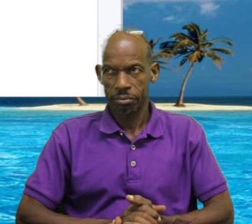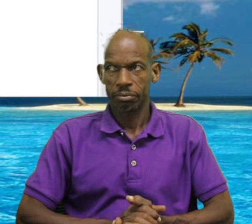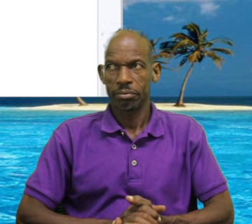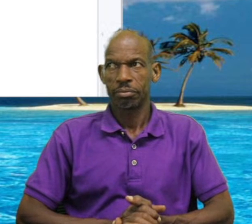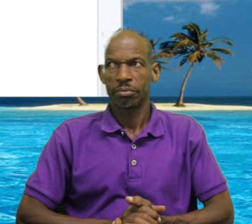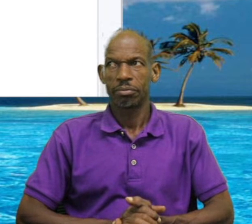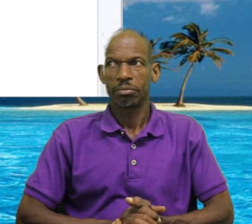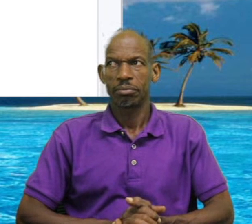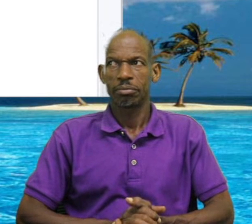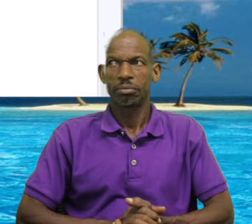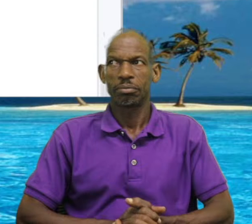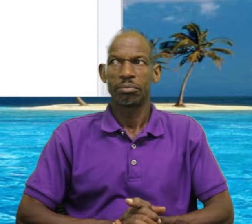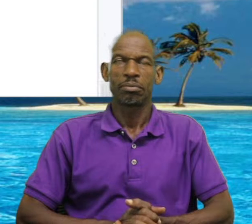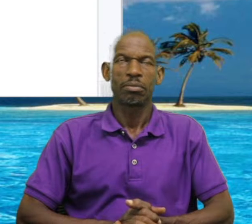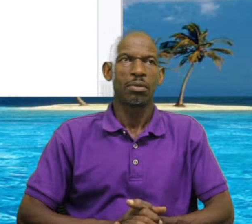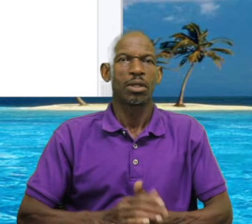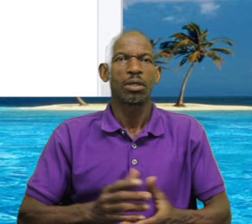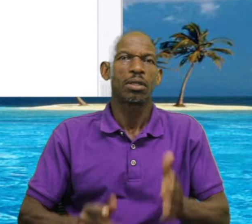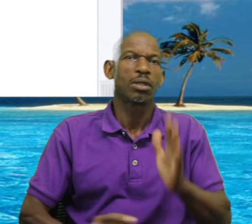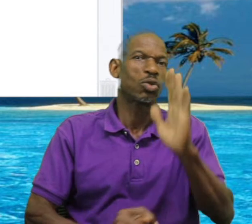I could say tall.